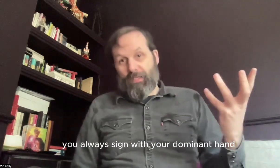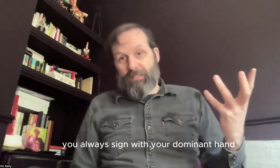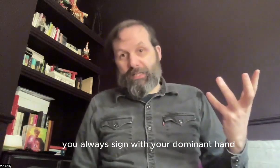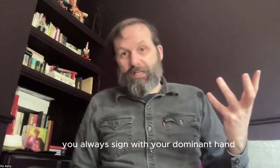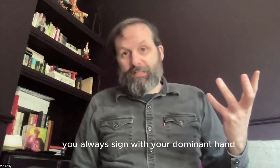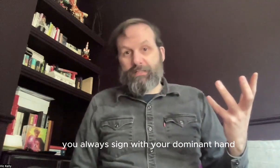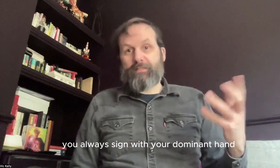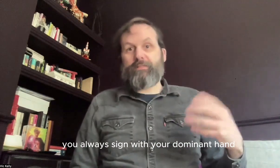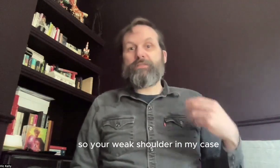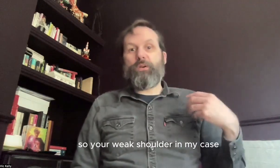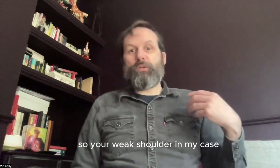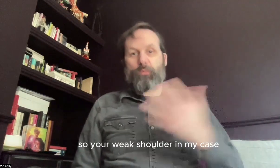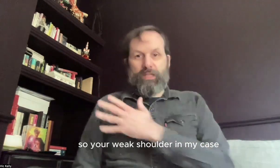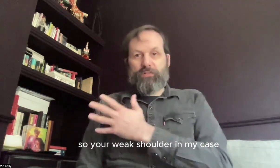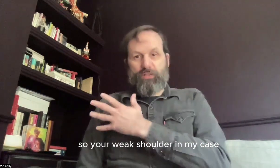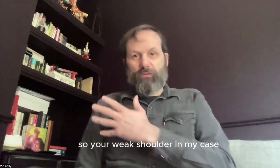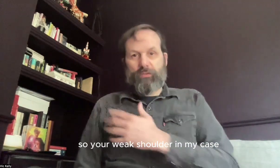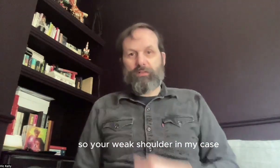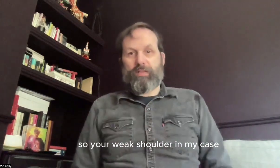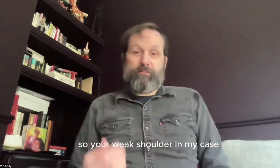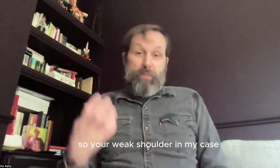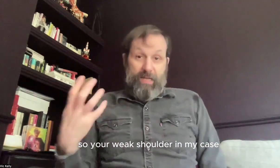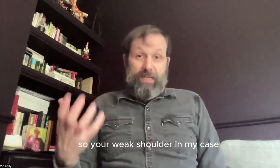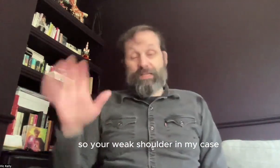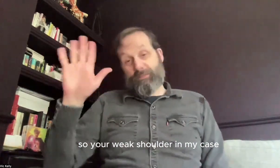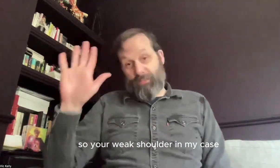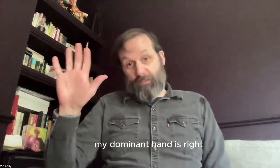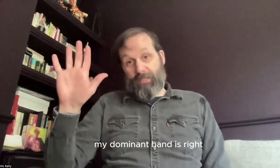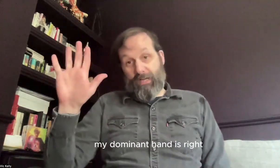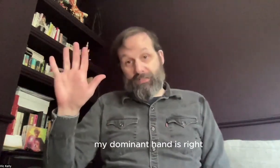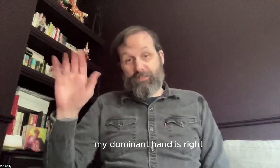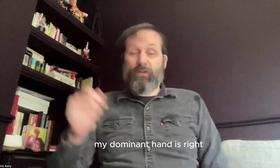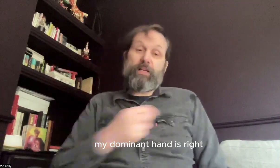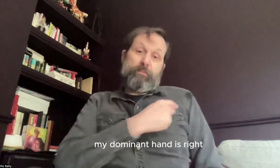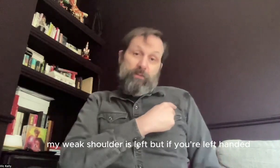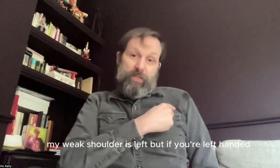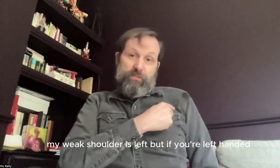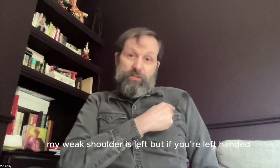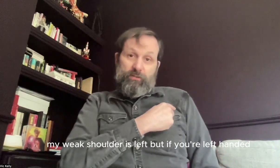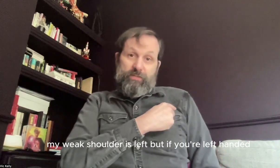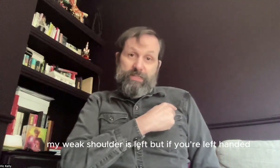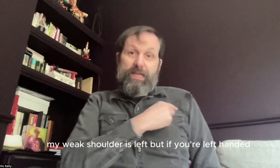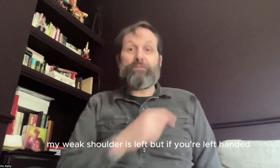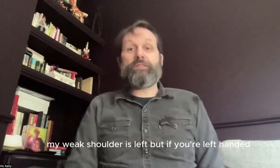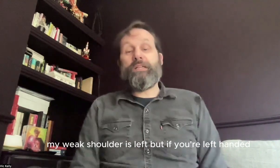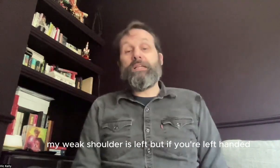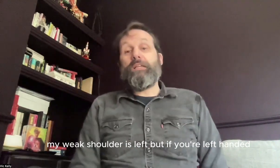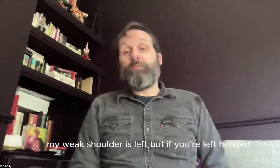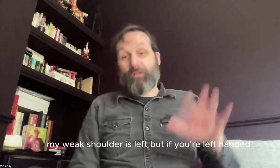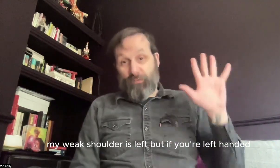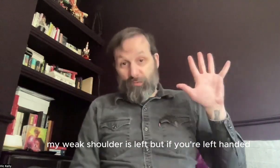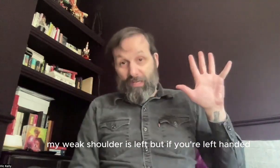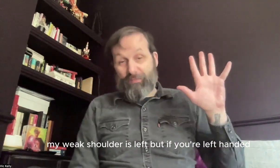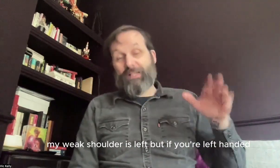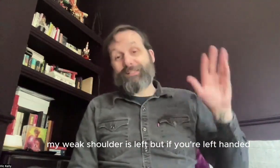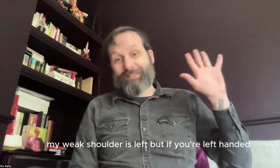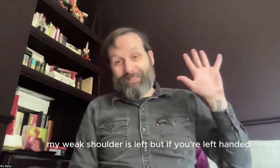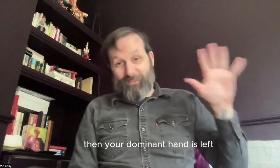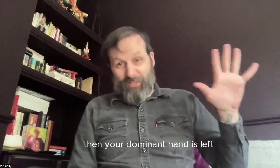dominant hand. So your weak shoulder, in my case, my dominant hand is right, my weak shoulder is left. But if you're left-handed, then your